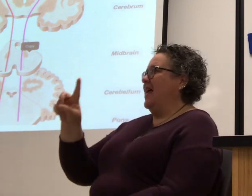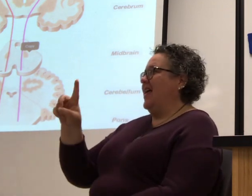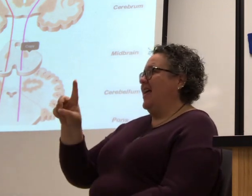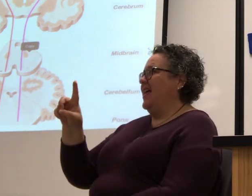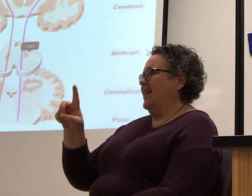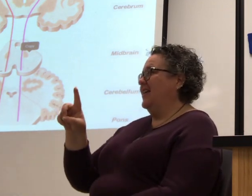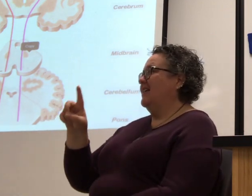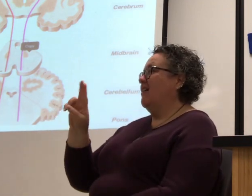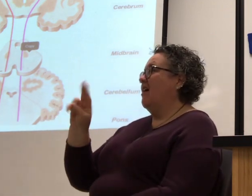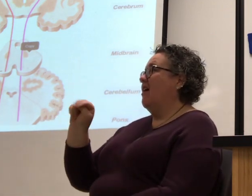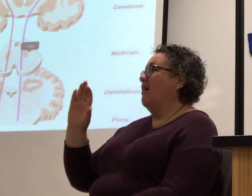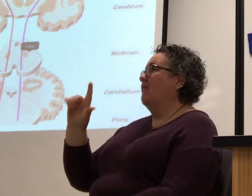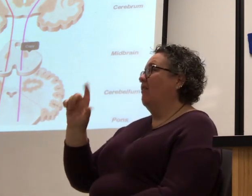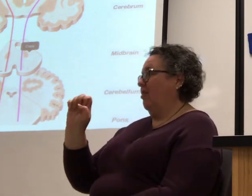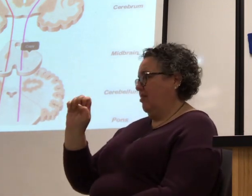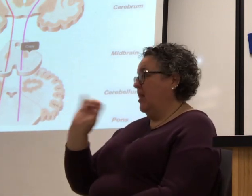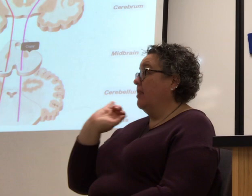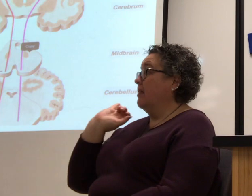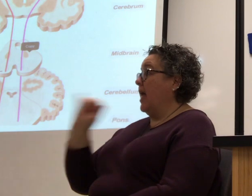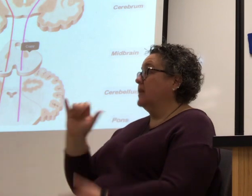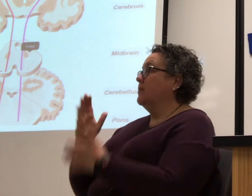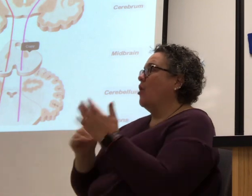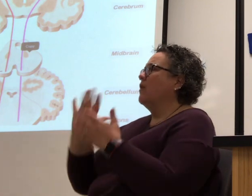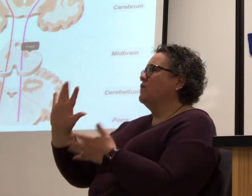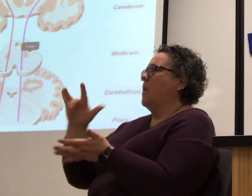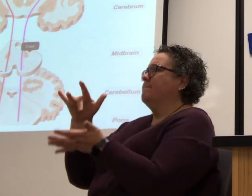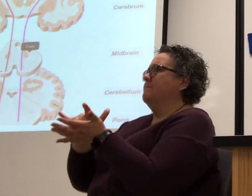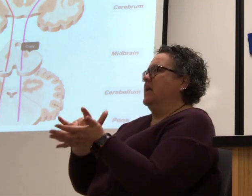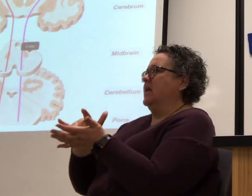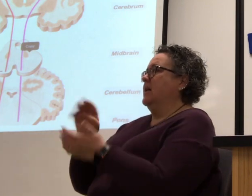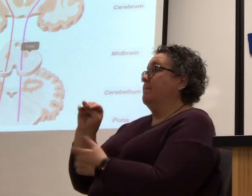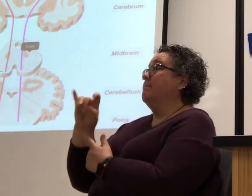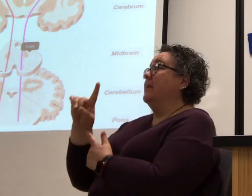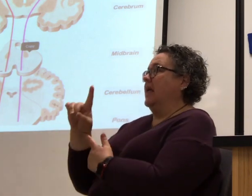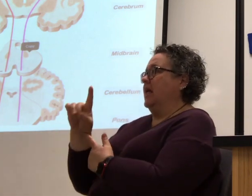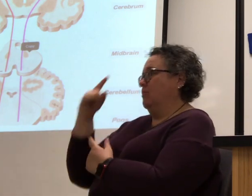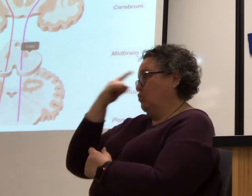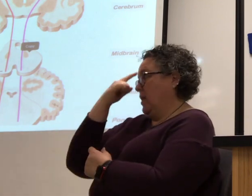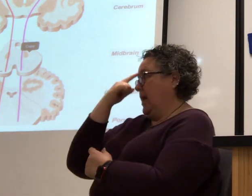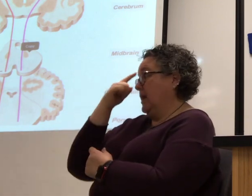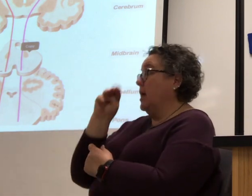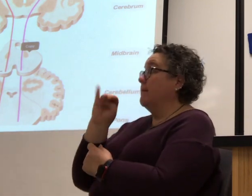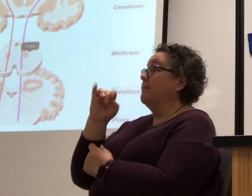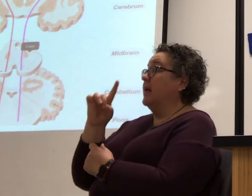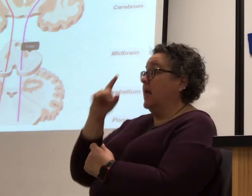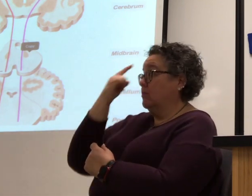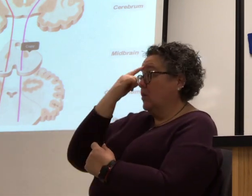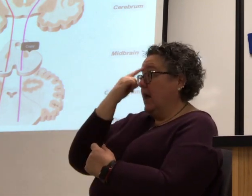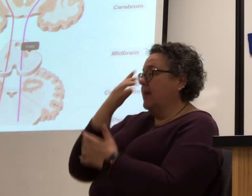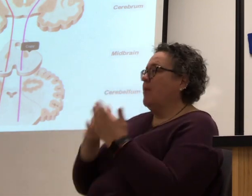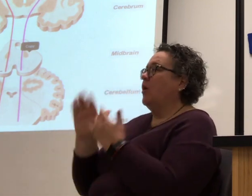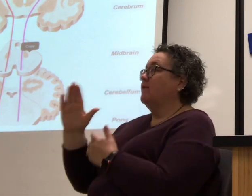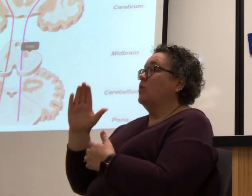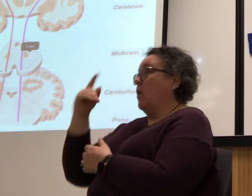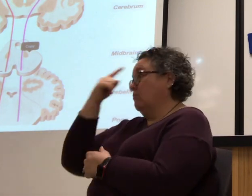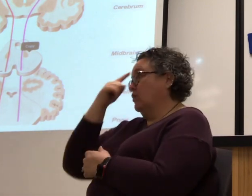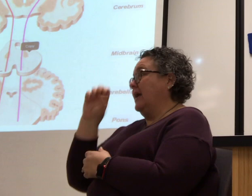The cerebral peduncle is a part of the midbrain. The midbrain is part of your brain